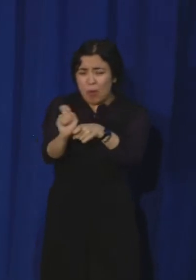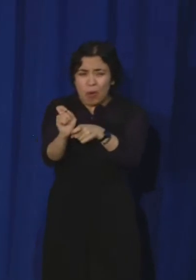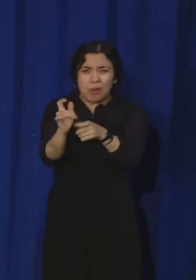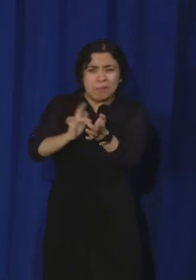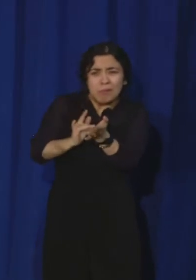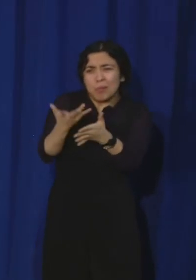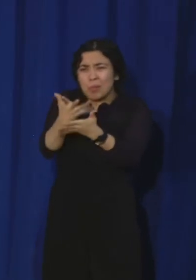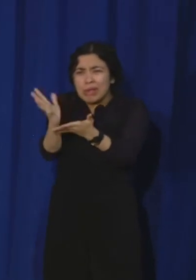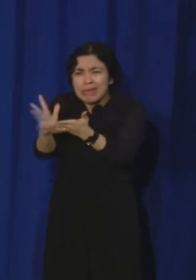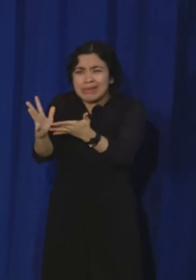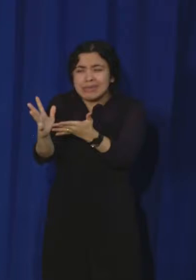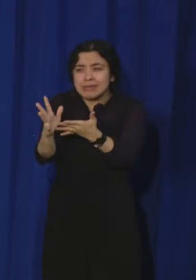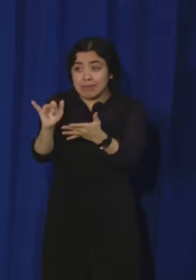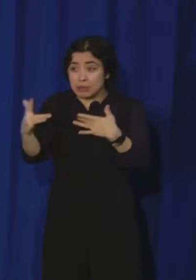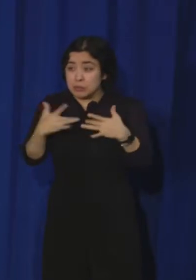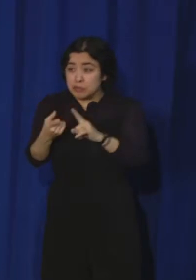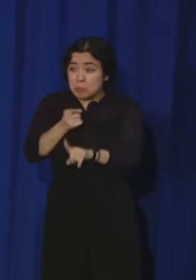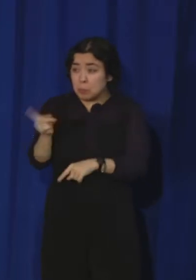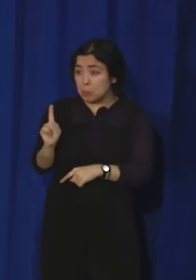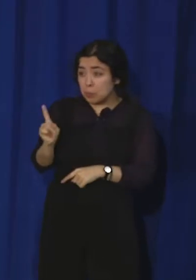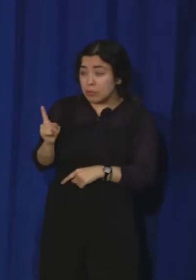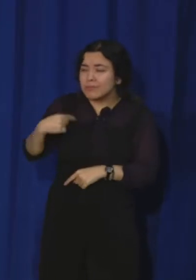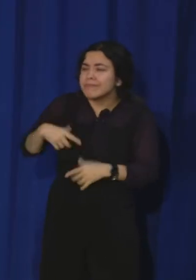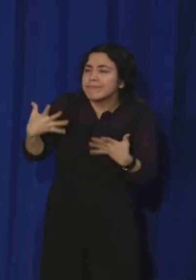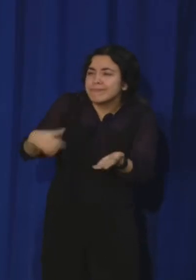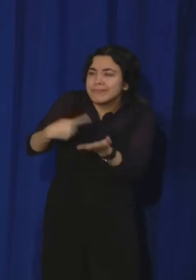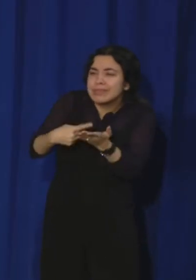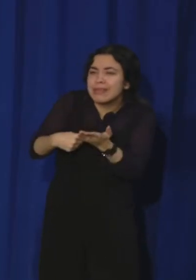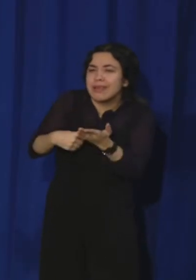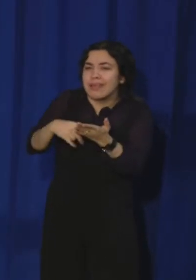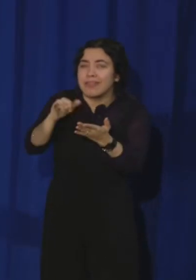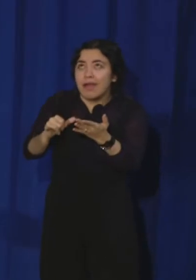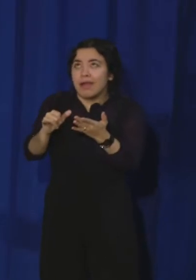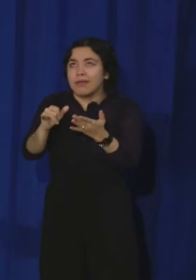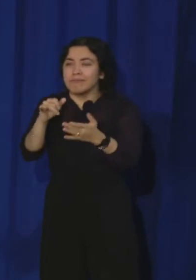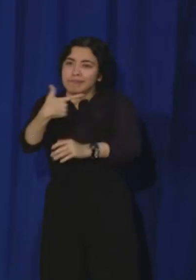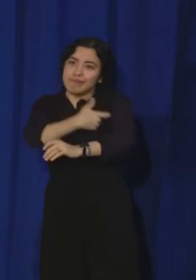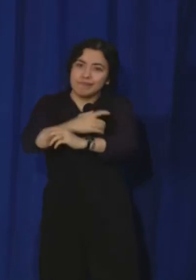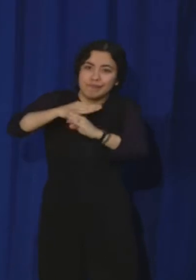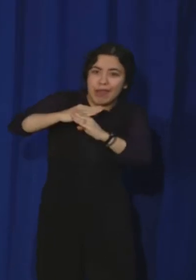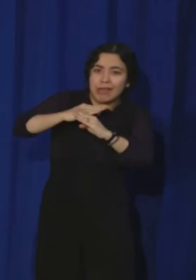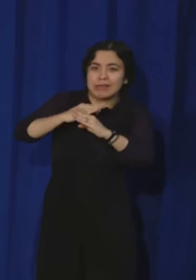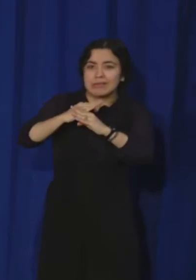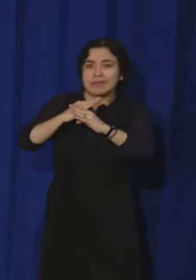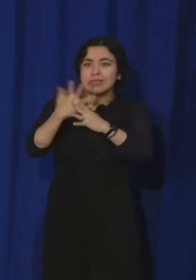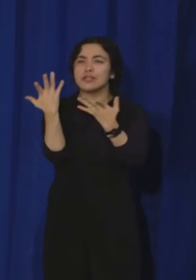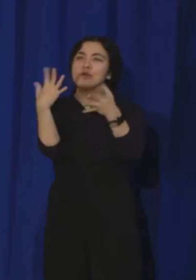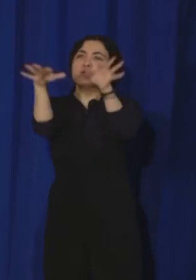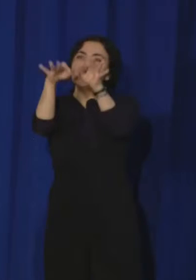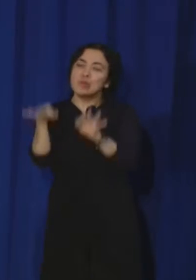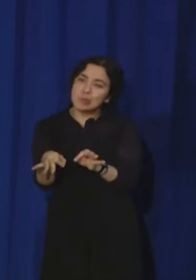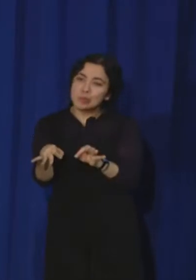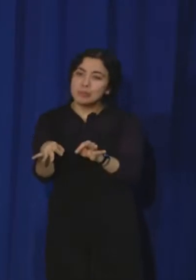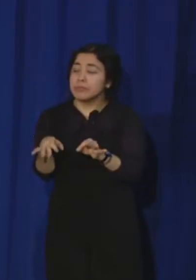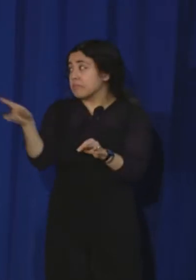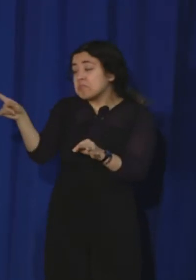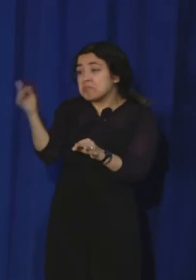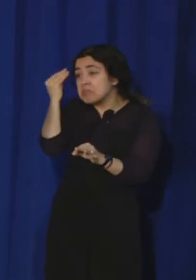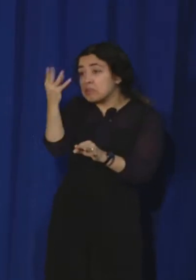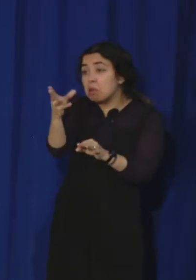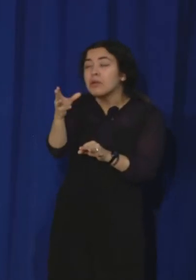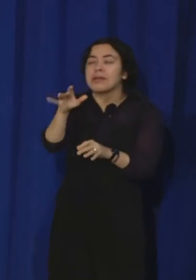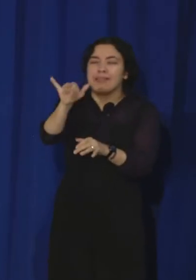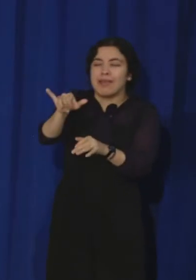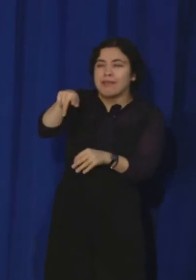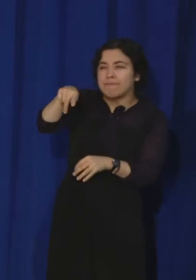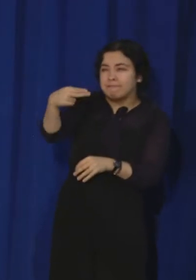wastage is because we've talked a lot about the logistics of this vaccine. And as Dr. Khan and his team could tell you, particularly that Pfizer